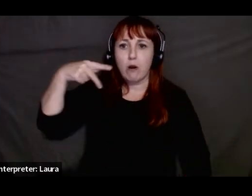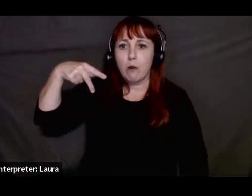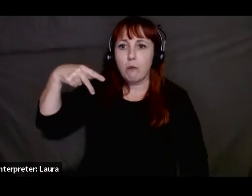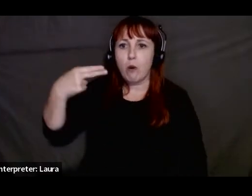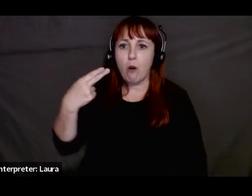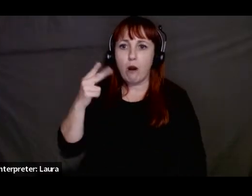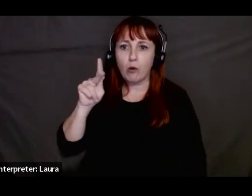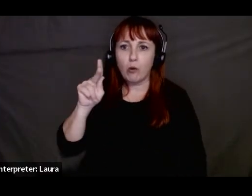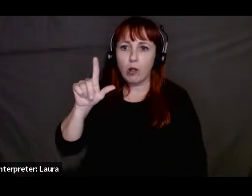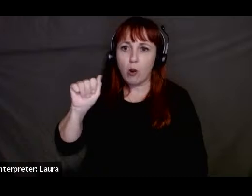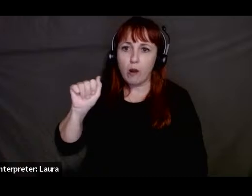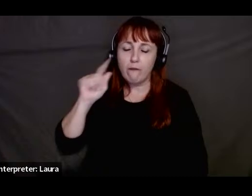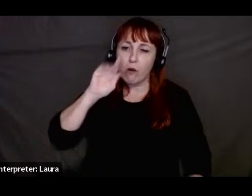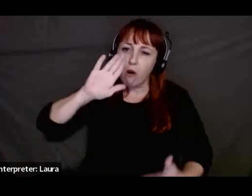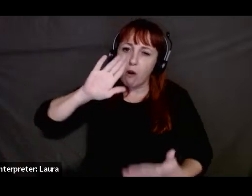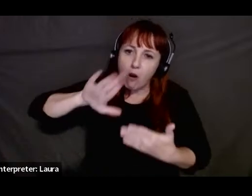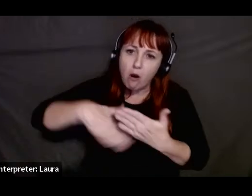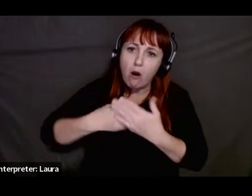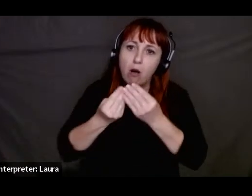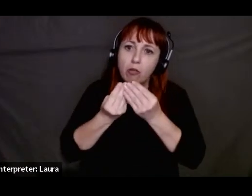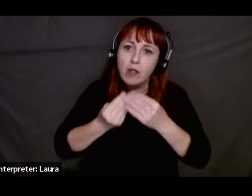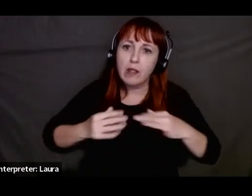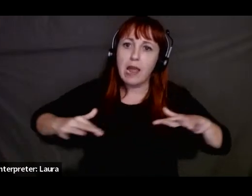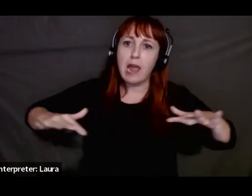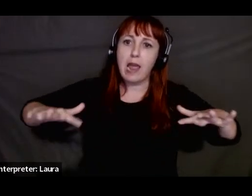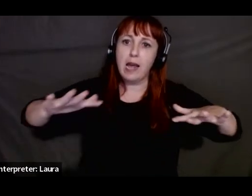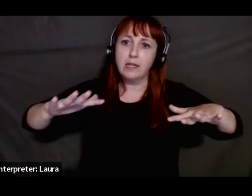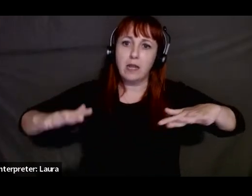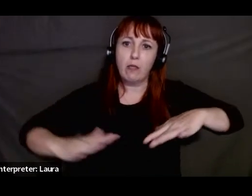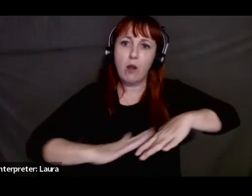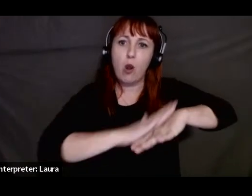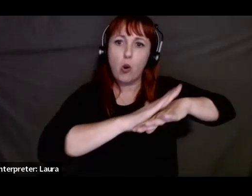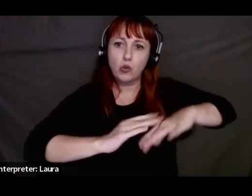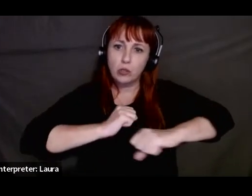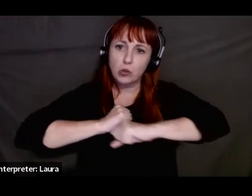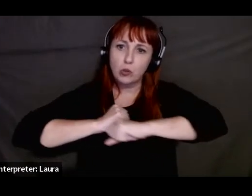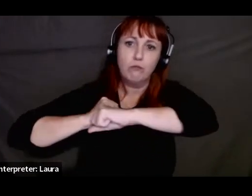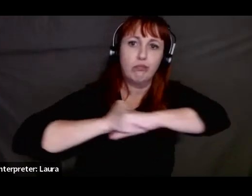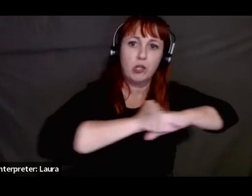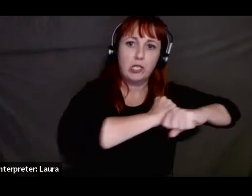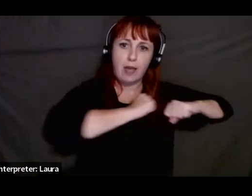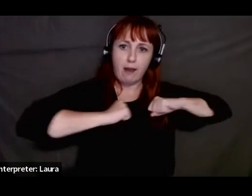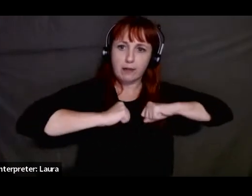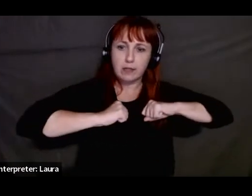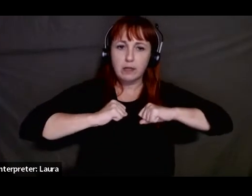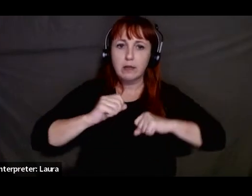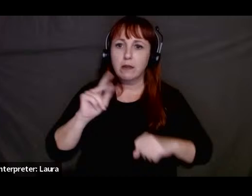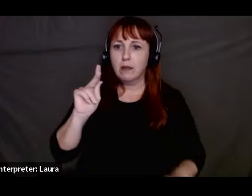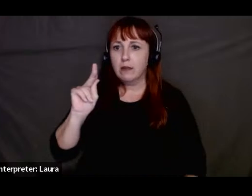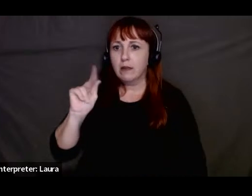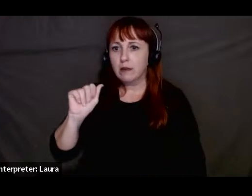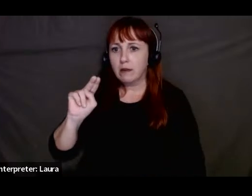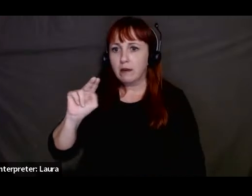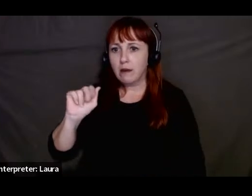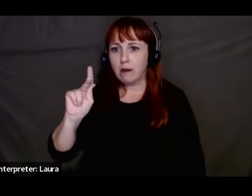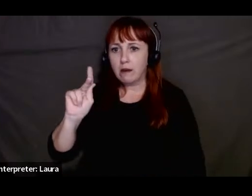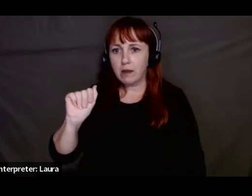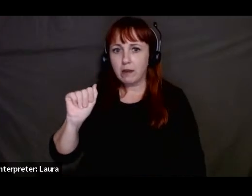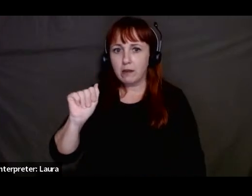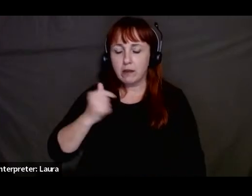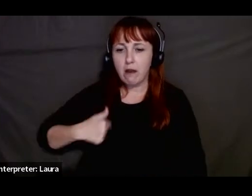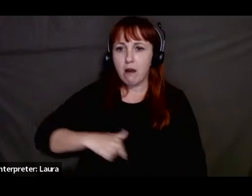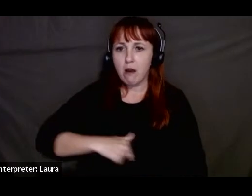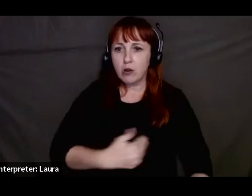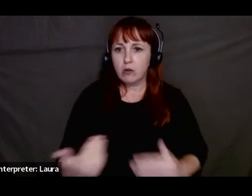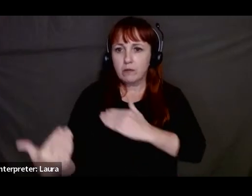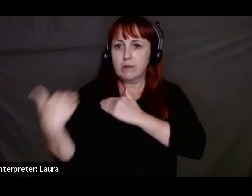the lands and to the ocean to protect what we need to protect, because we as Kanaka have the responsibility in